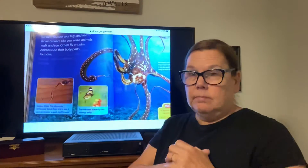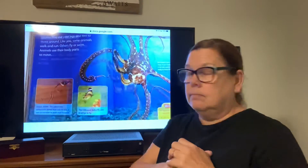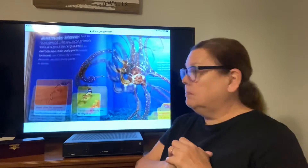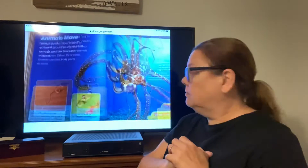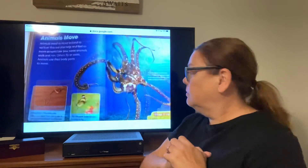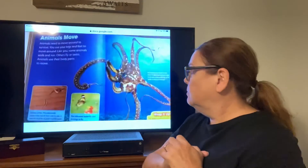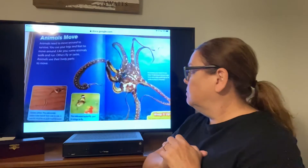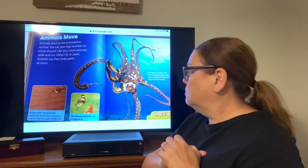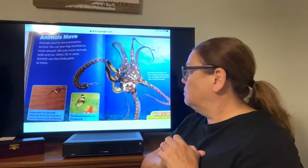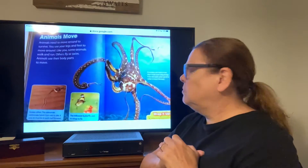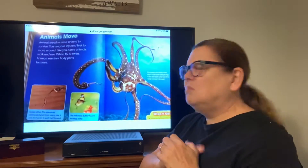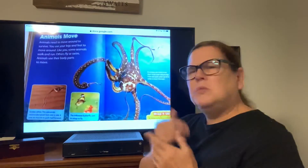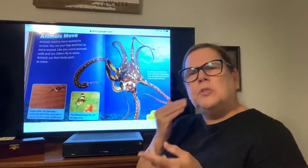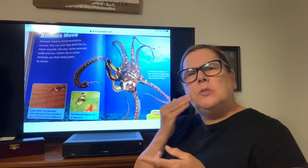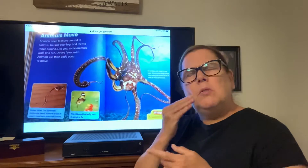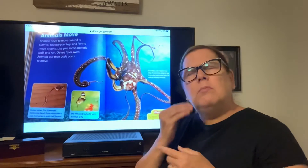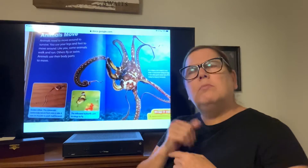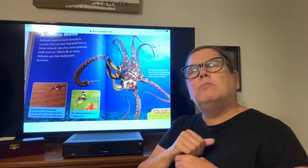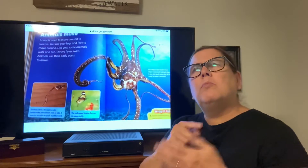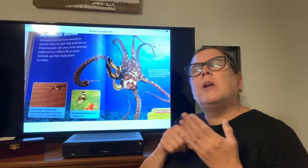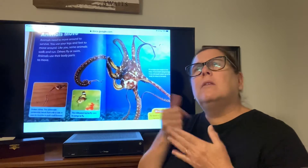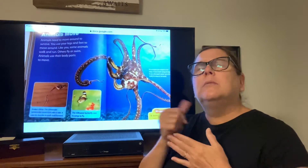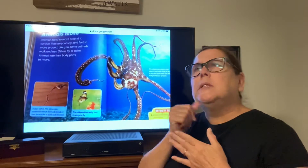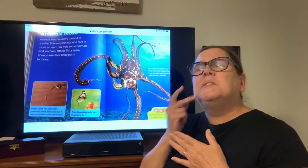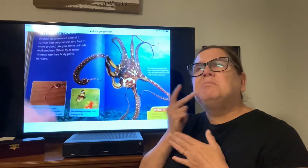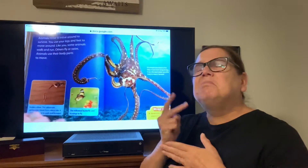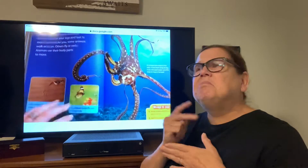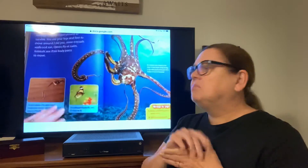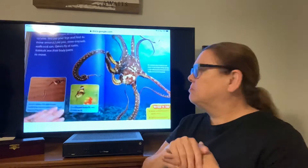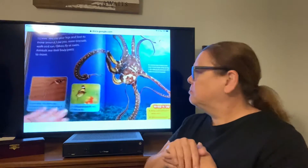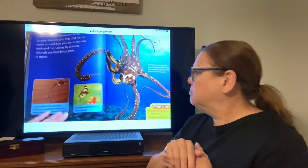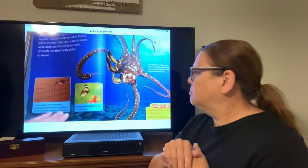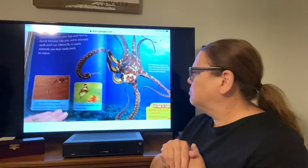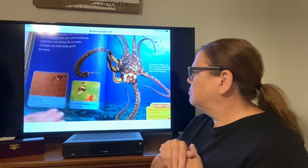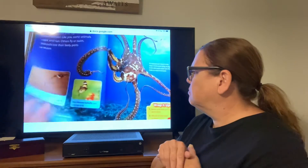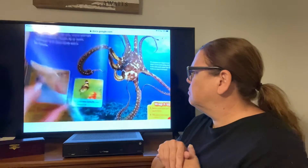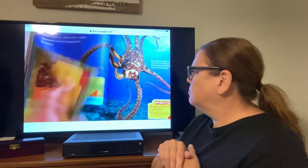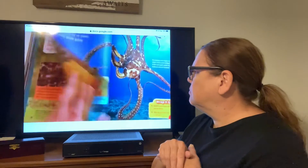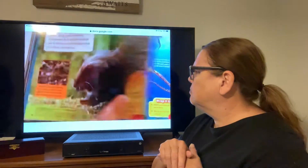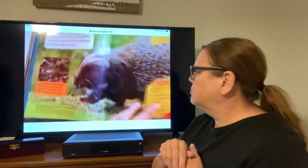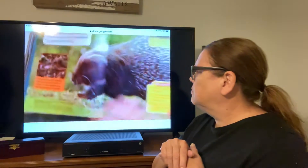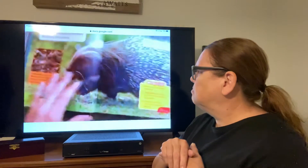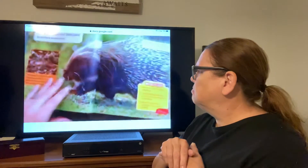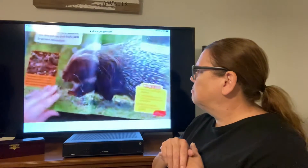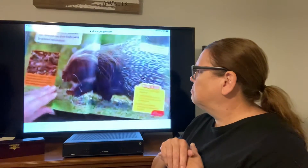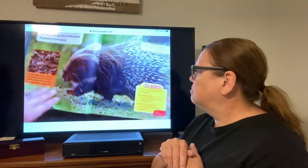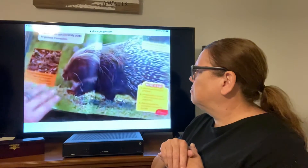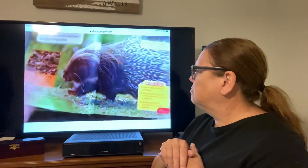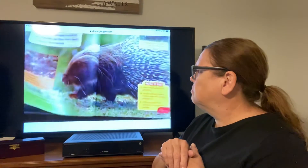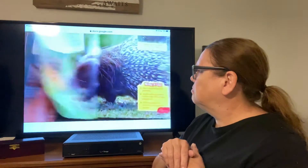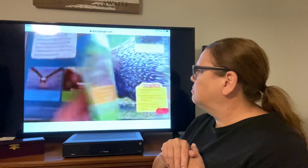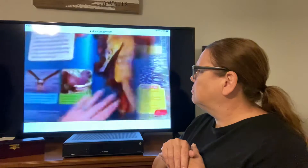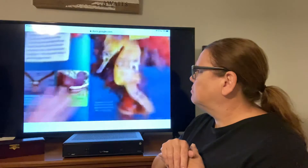You know what other way we didn't look at? That wasn't on here? I don't think we've seen a picture so far of this animal